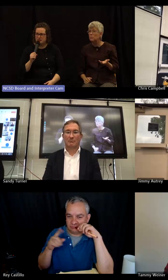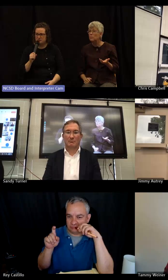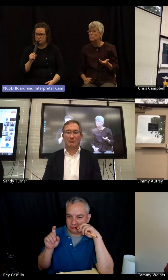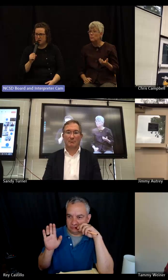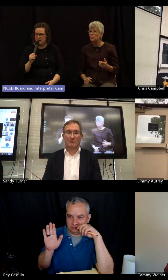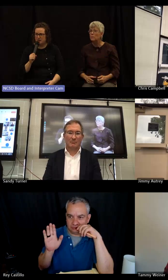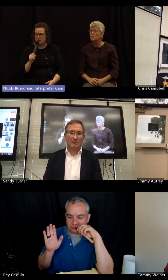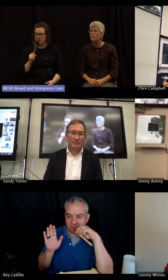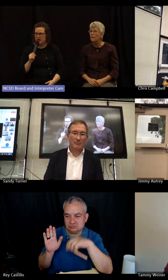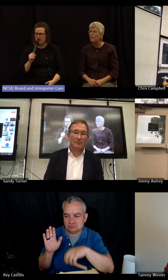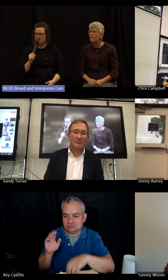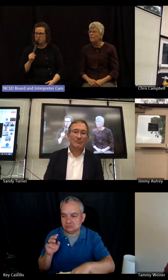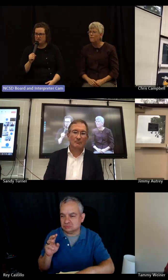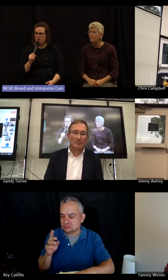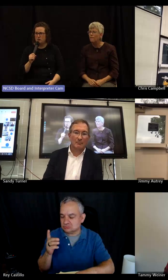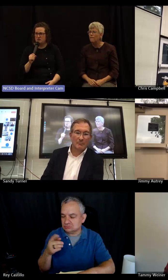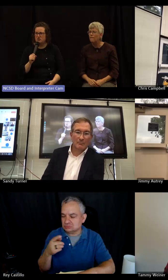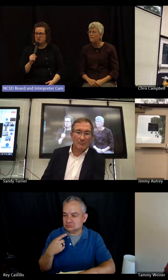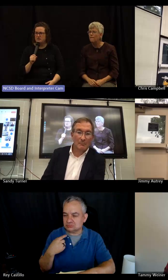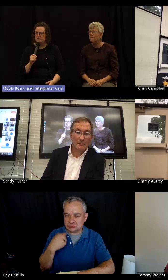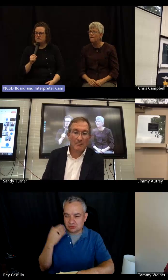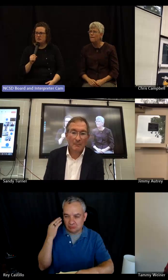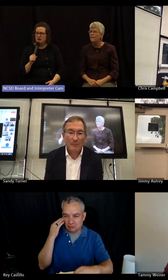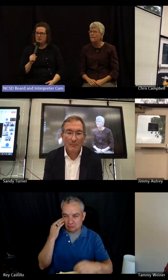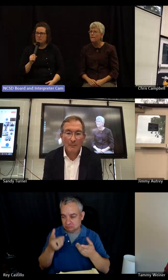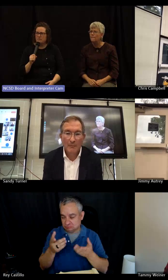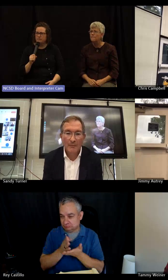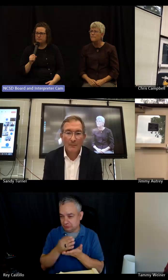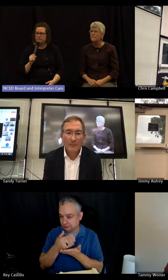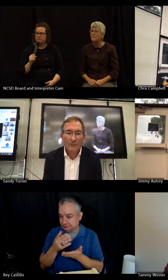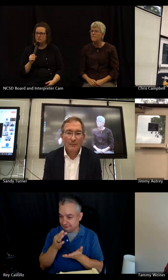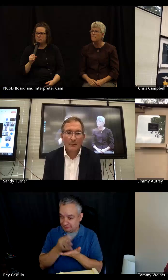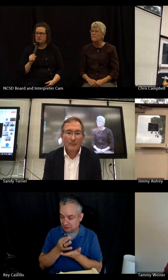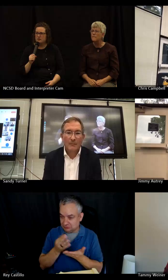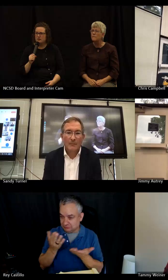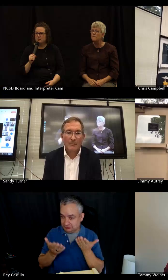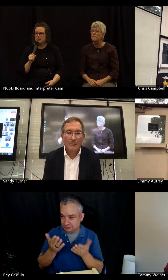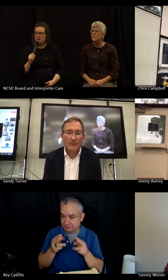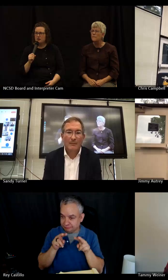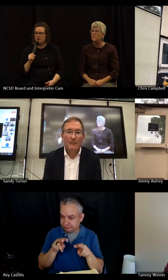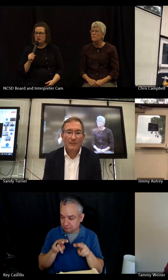Ray, This is Ray. I do have a question. I'm